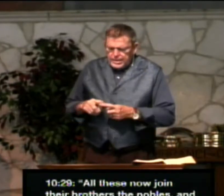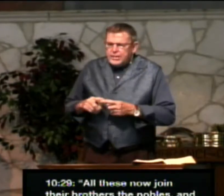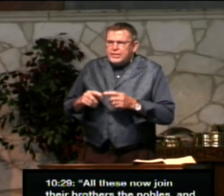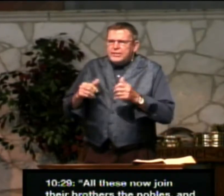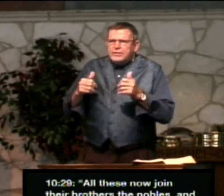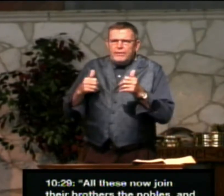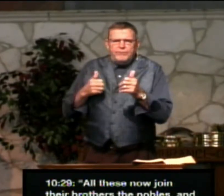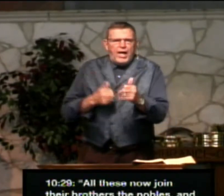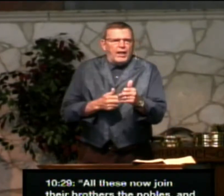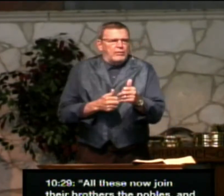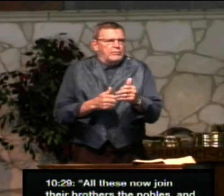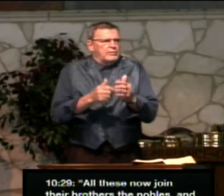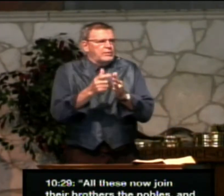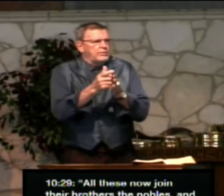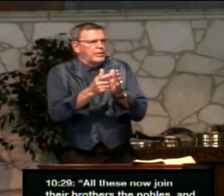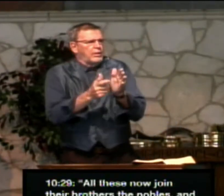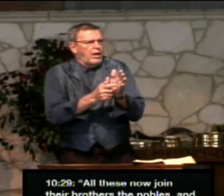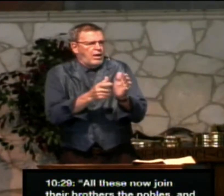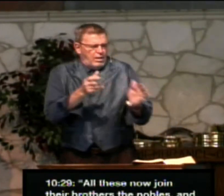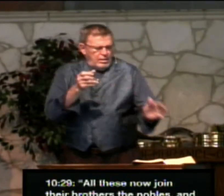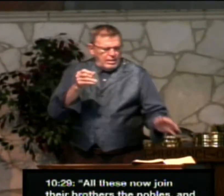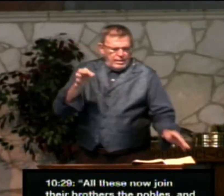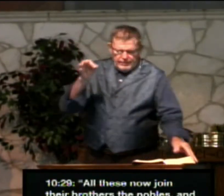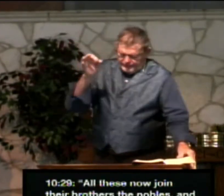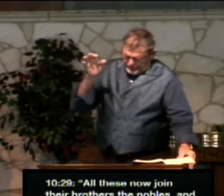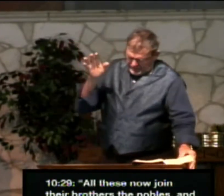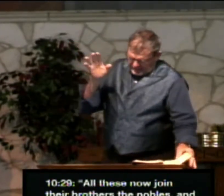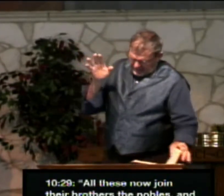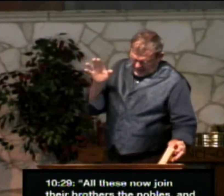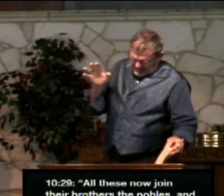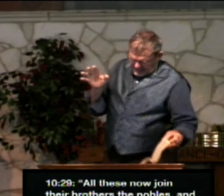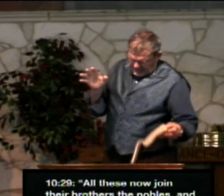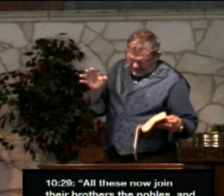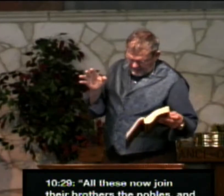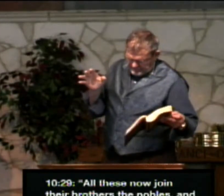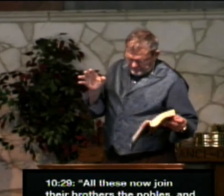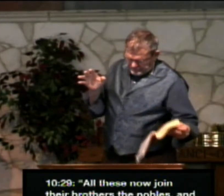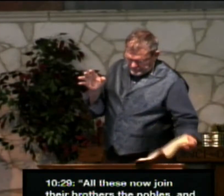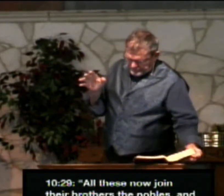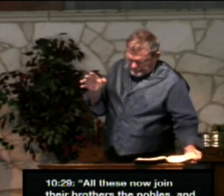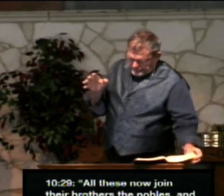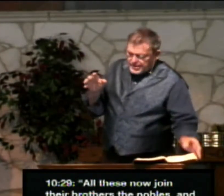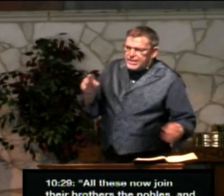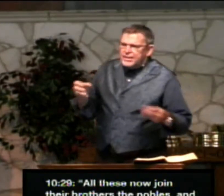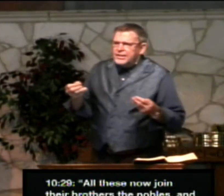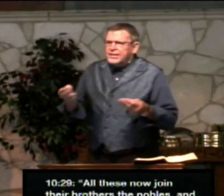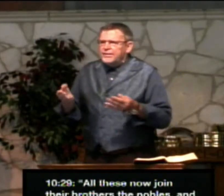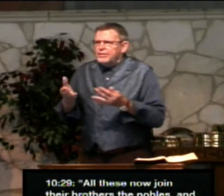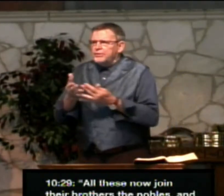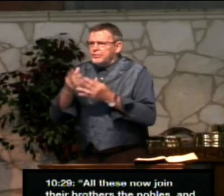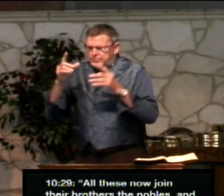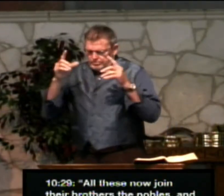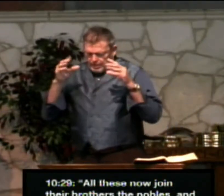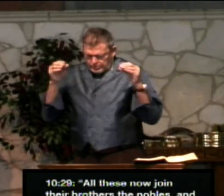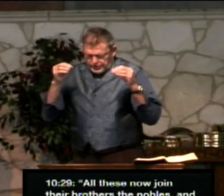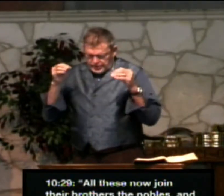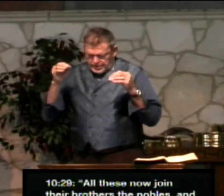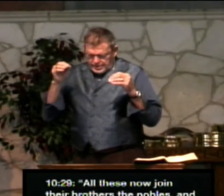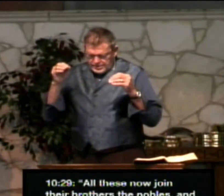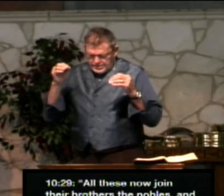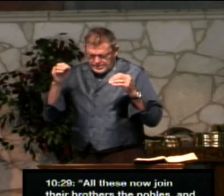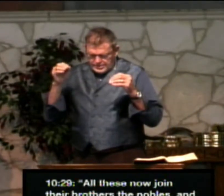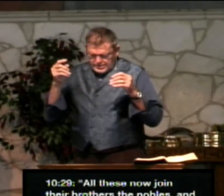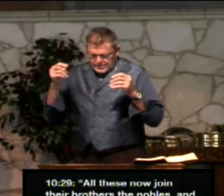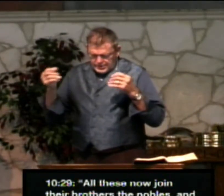to follow the law of God. given through